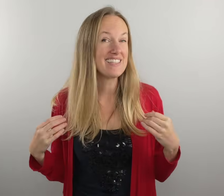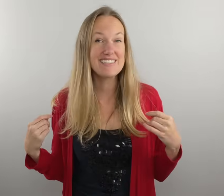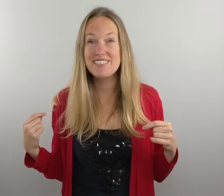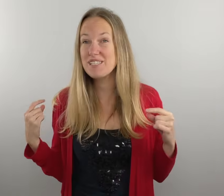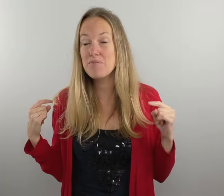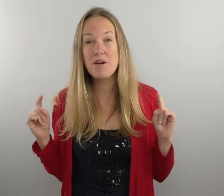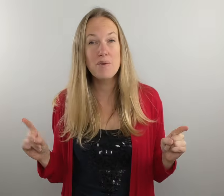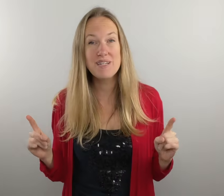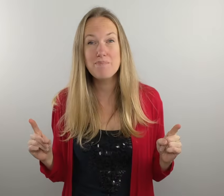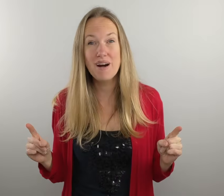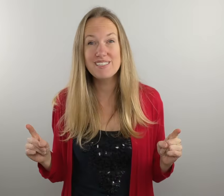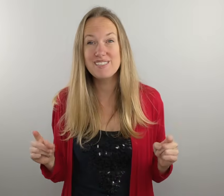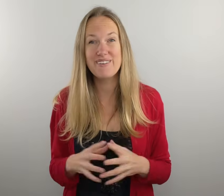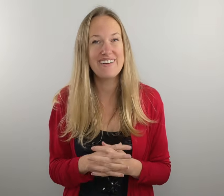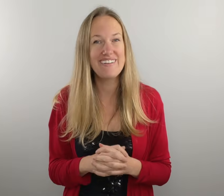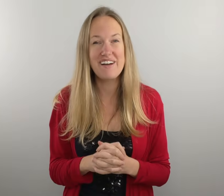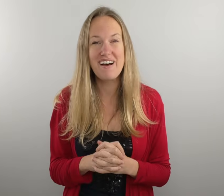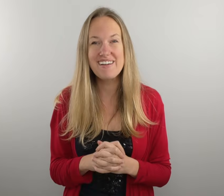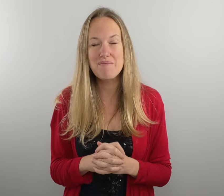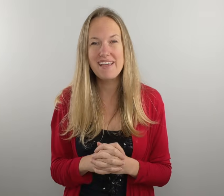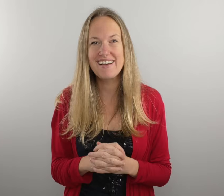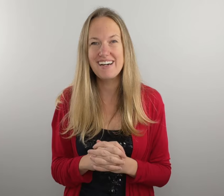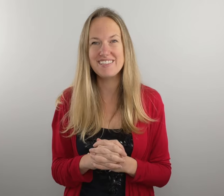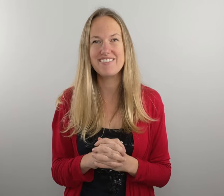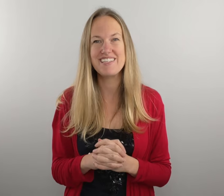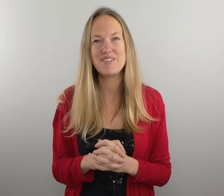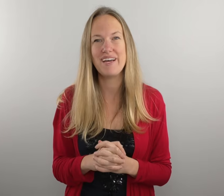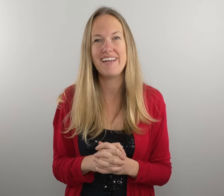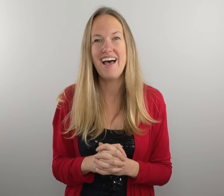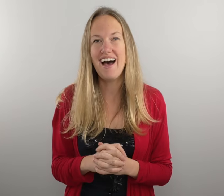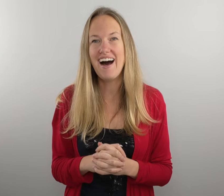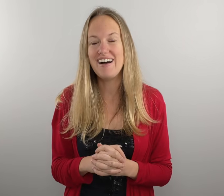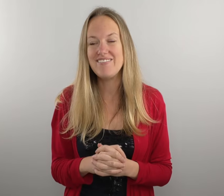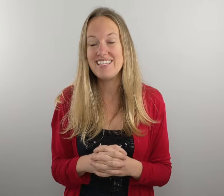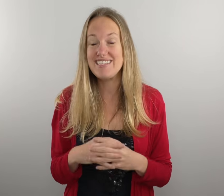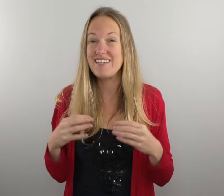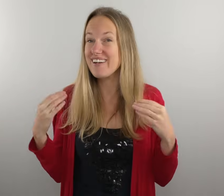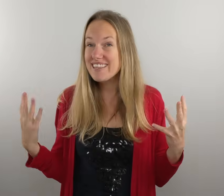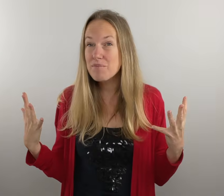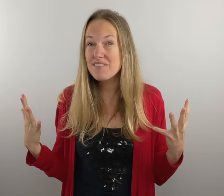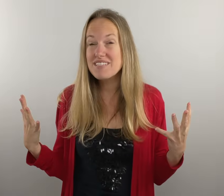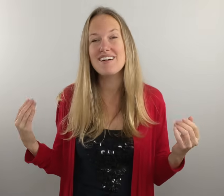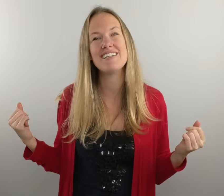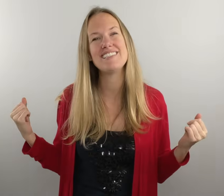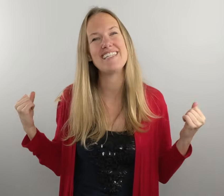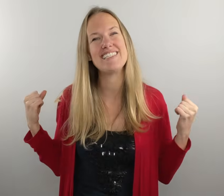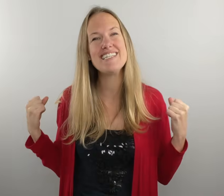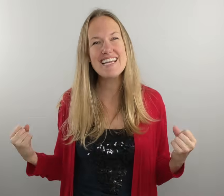is just going to be a one-part tutorial. I'm not going to make a cover for this one. The great thing about this song is that it's nice